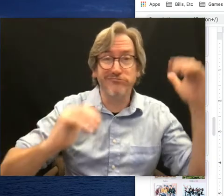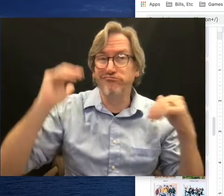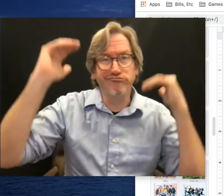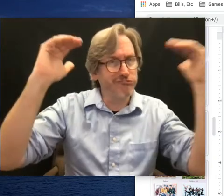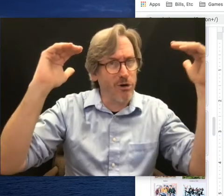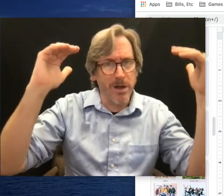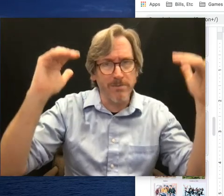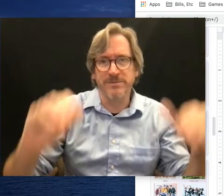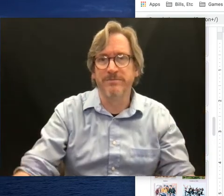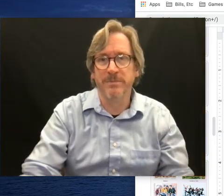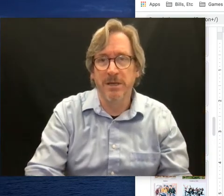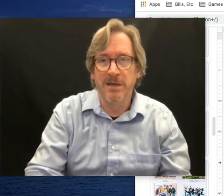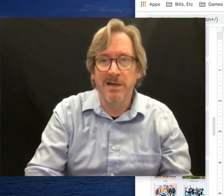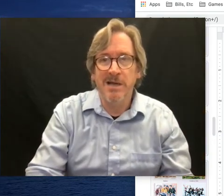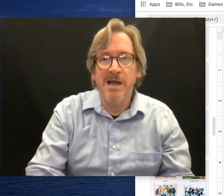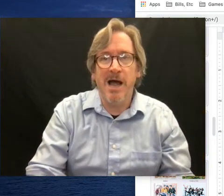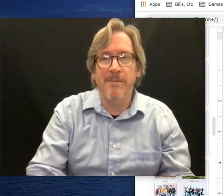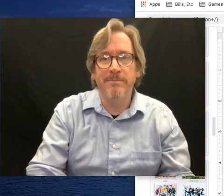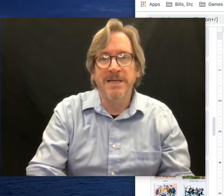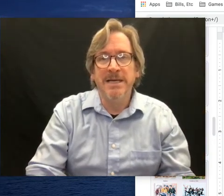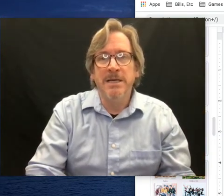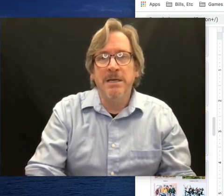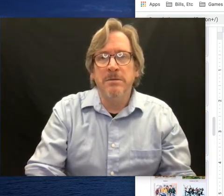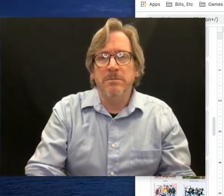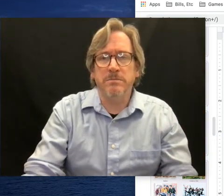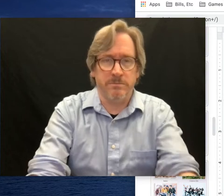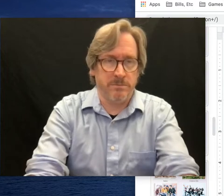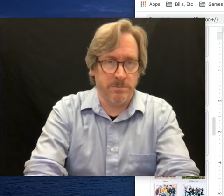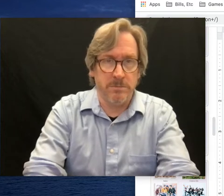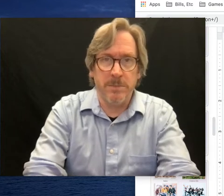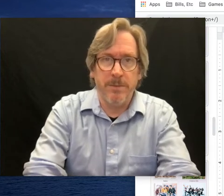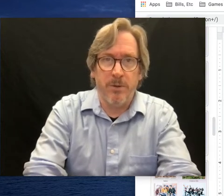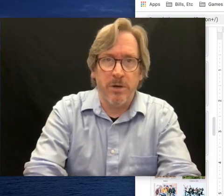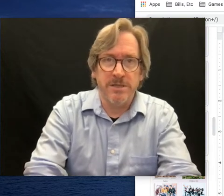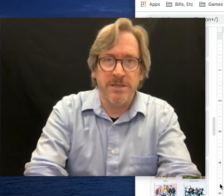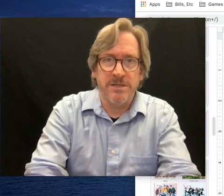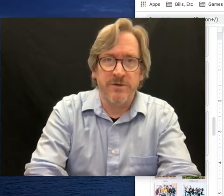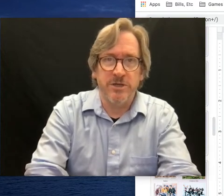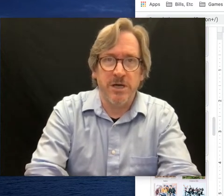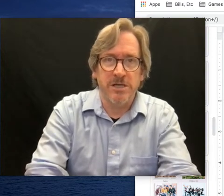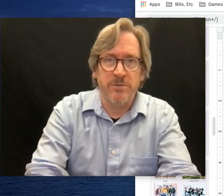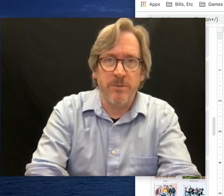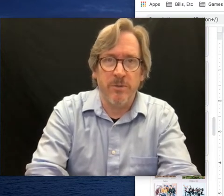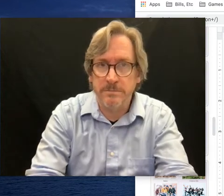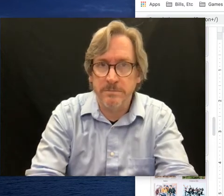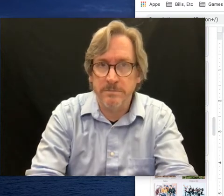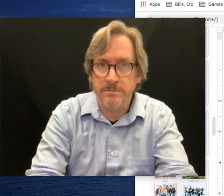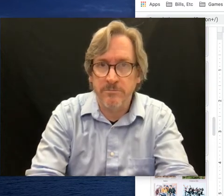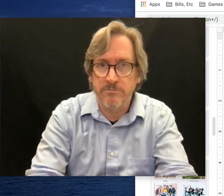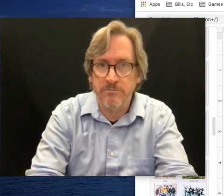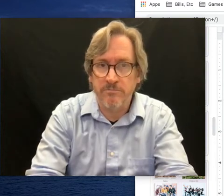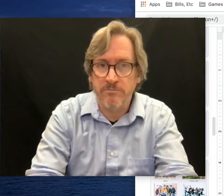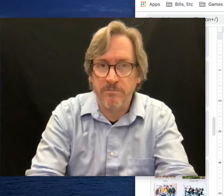Adults, grown-ups. Let me pause this for just one moment.